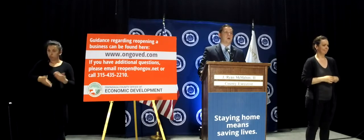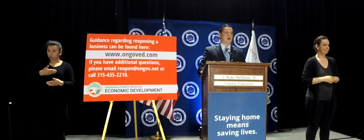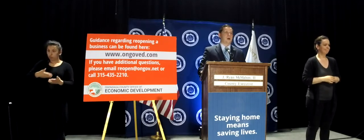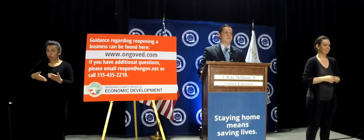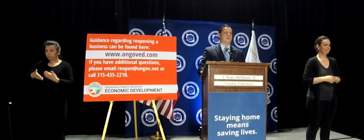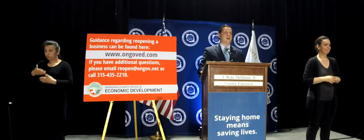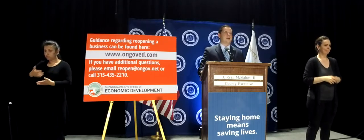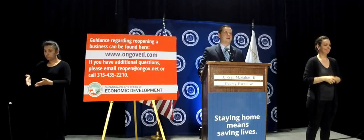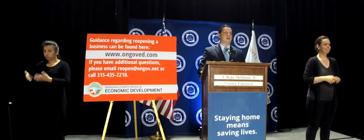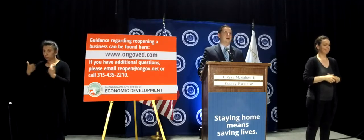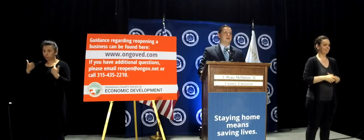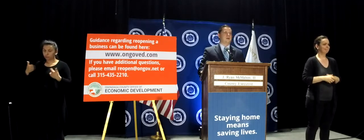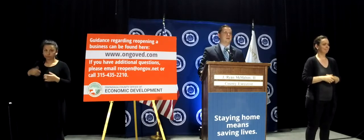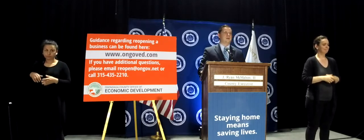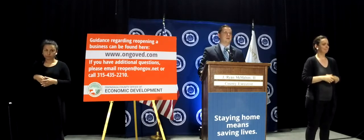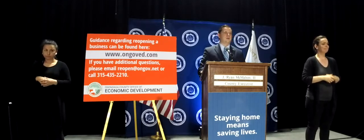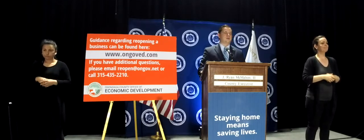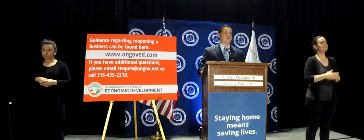about